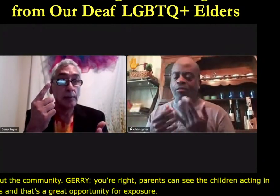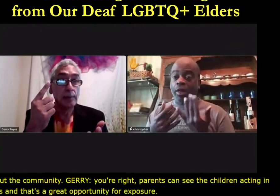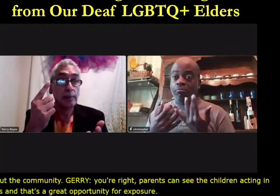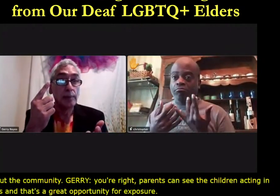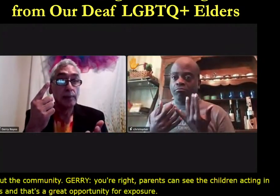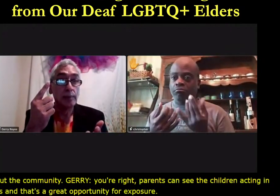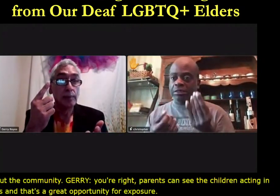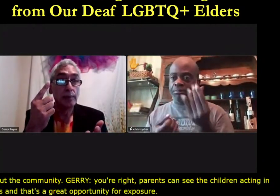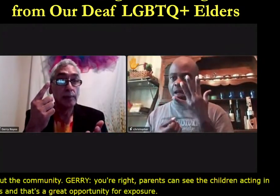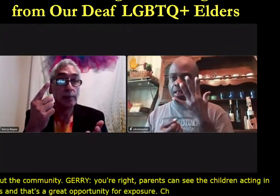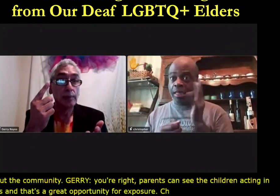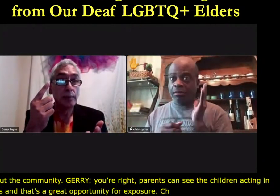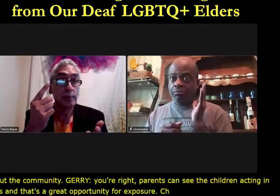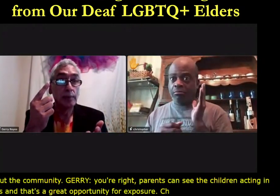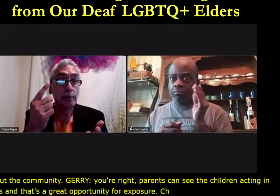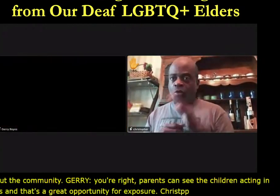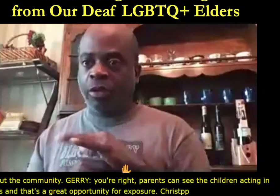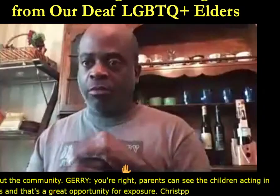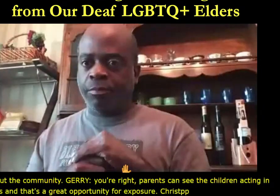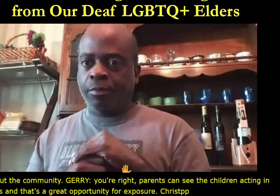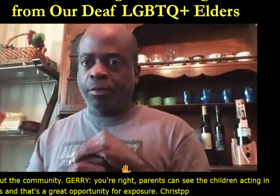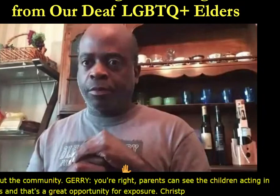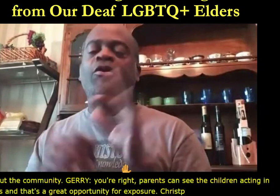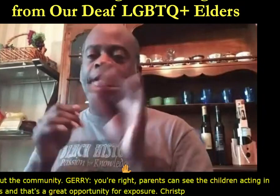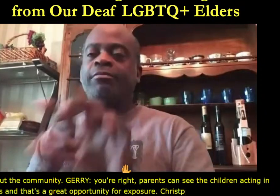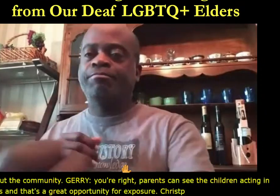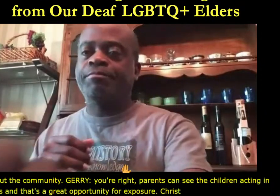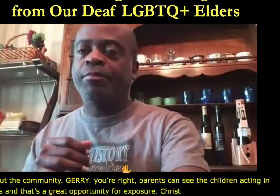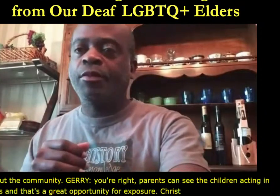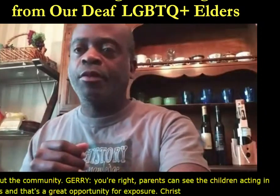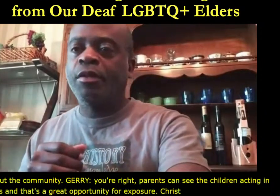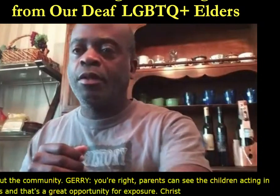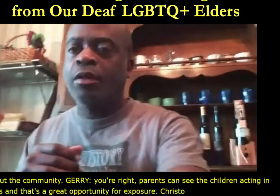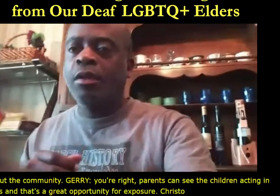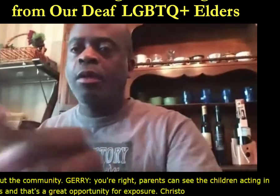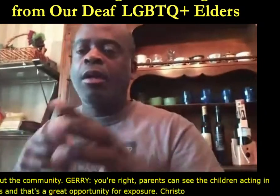yes i i did want to add something um am i spotlighted okay perfect